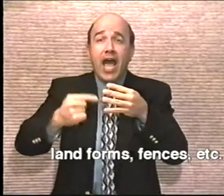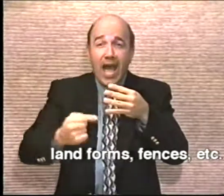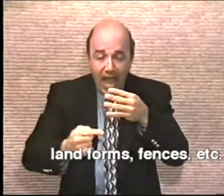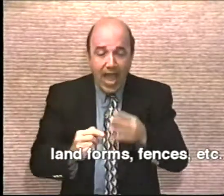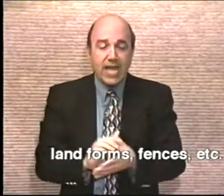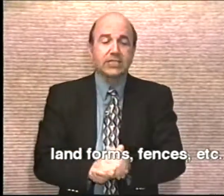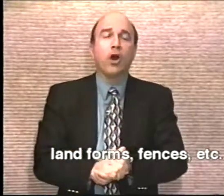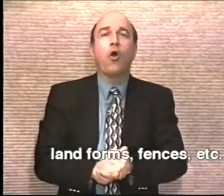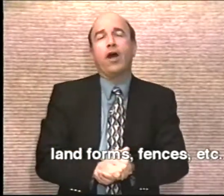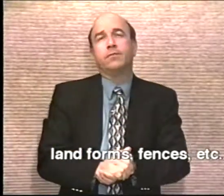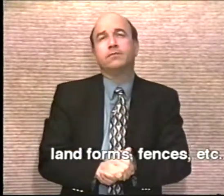and so on.